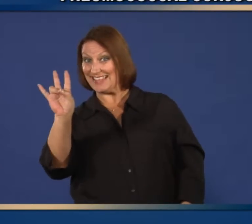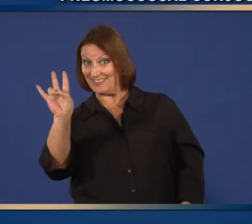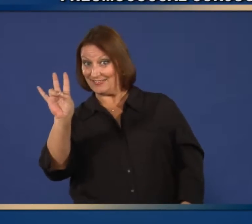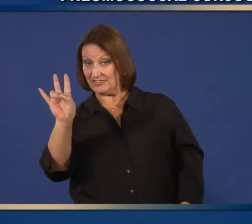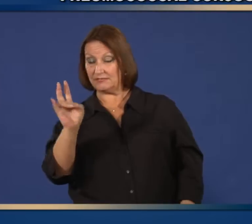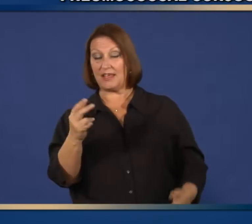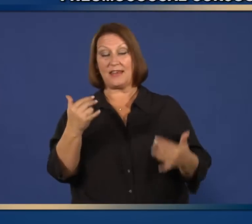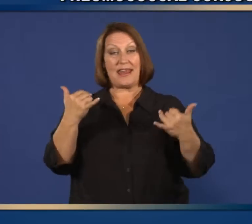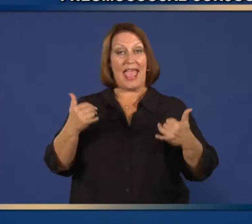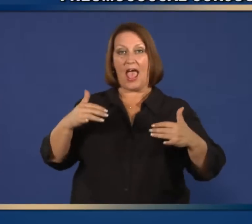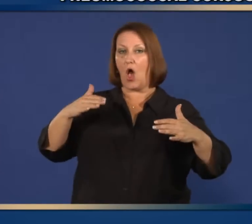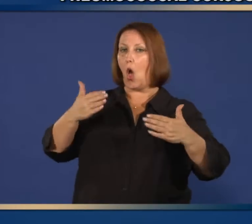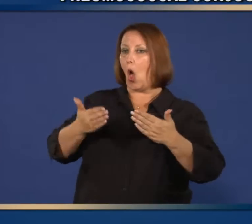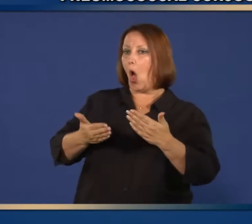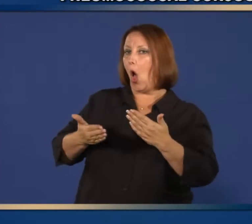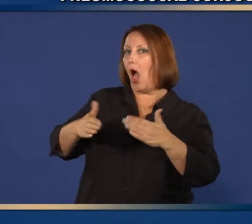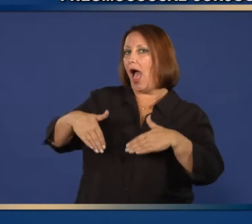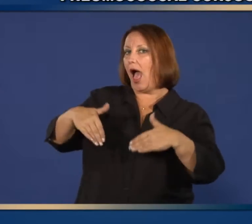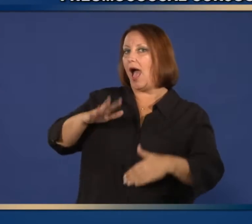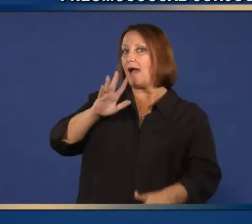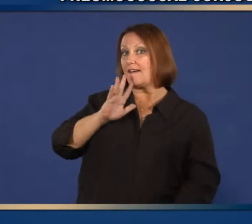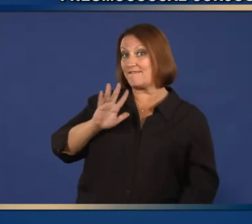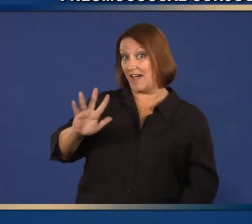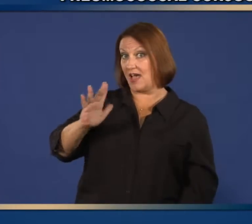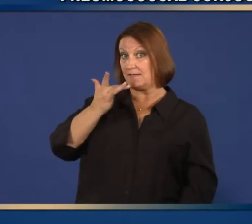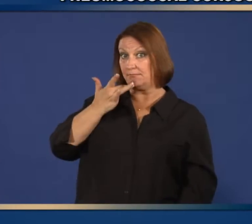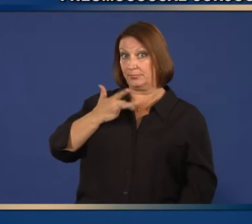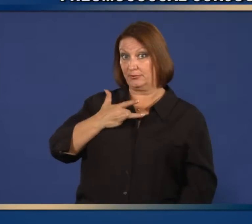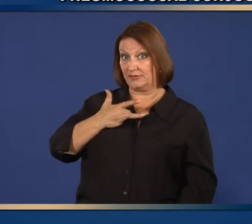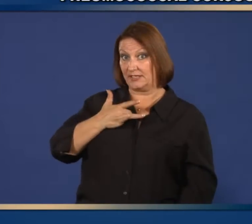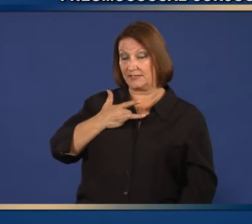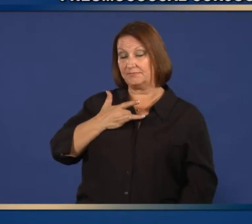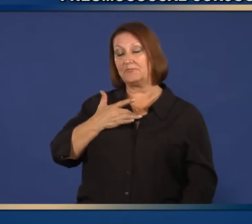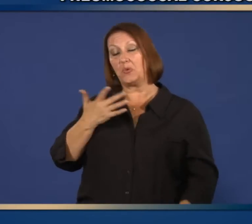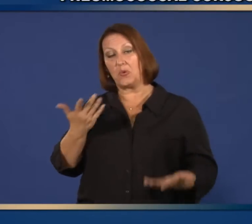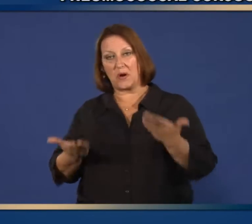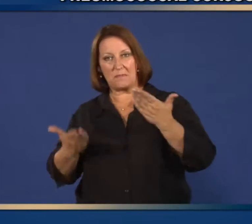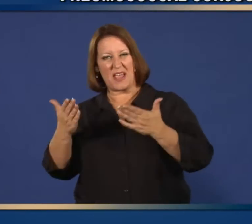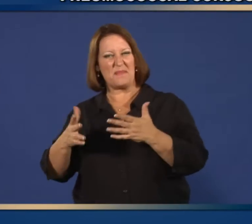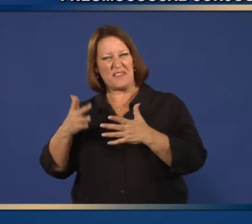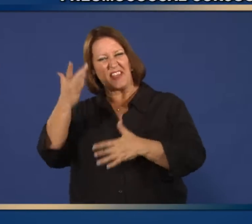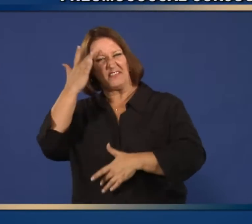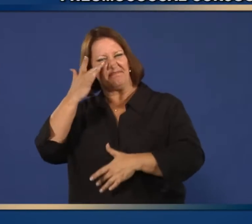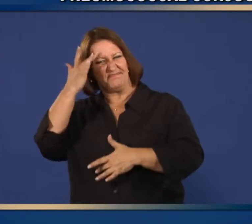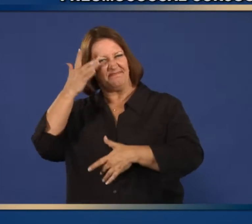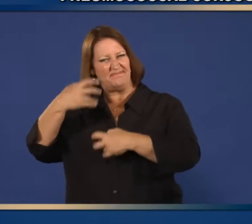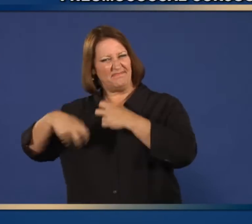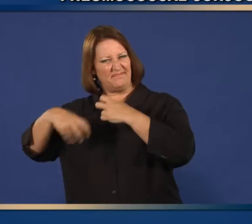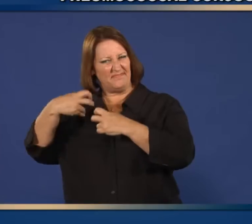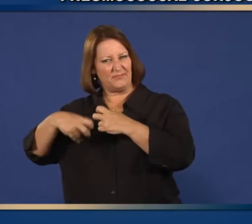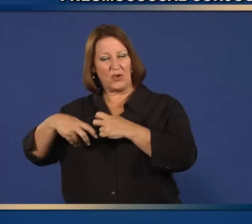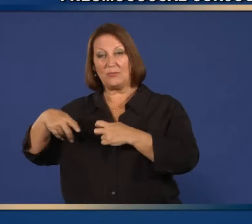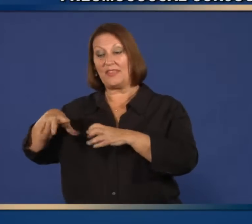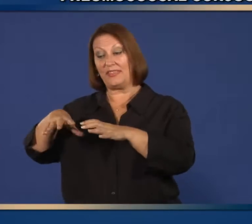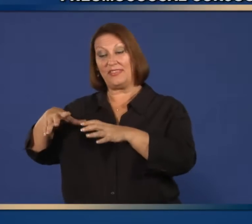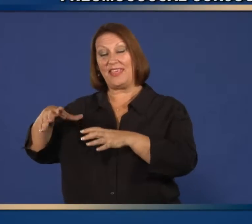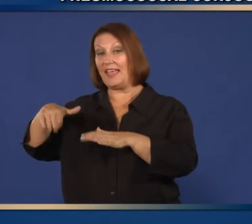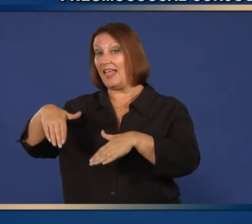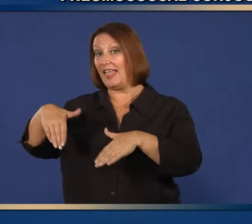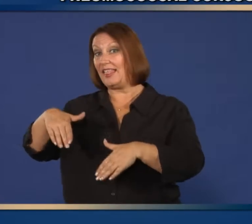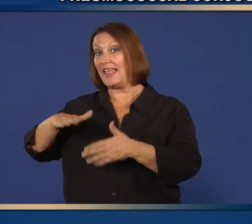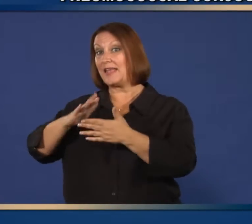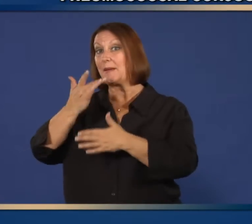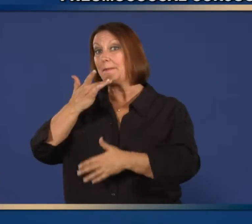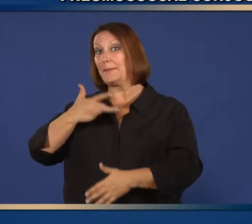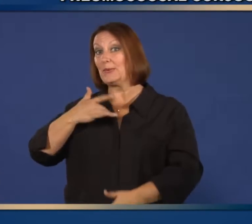Healthy children who have not yet turned 5, and children with medical conditions